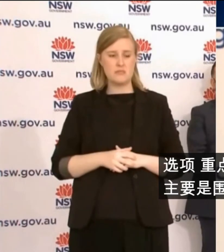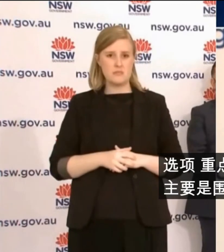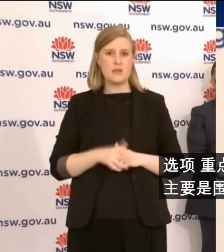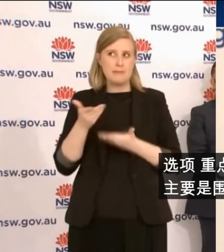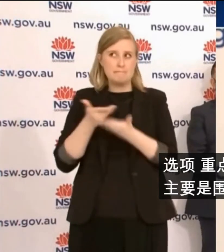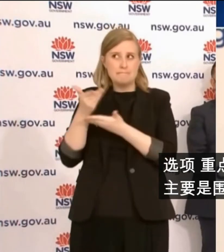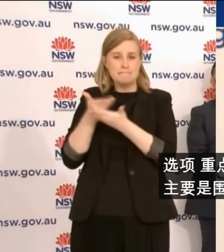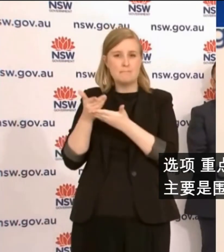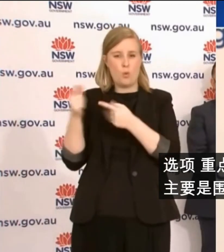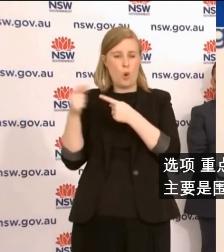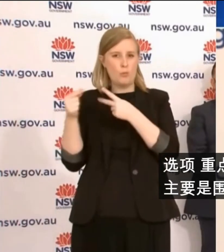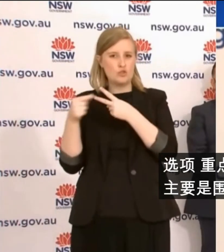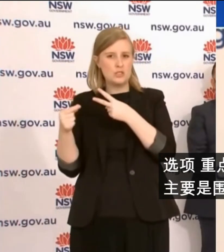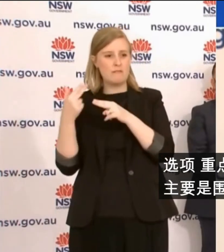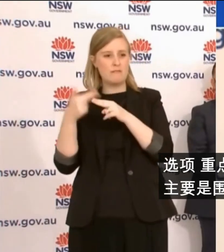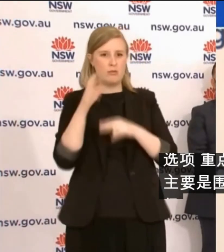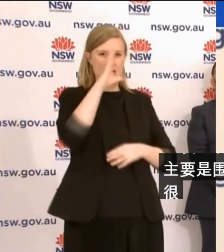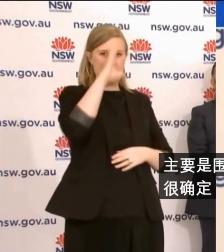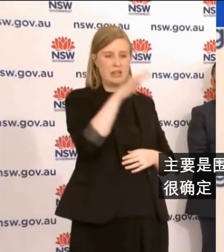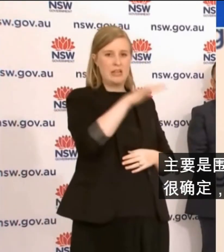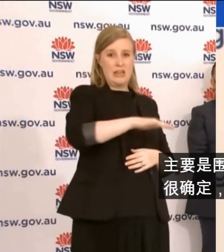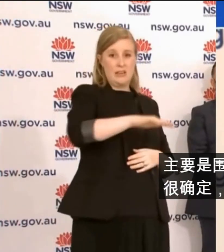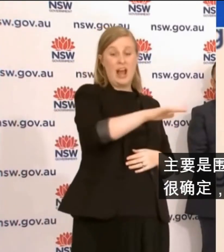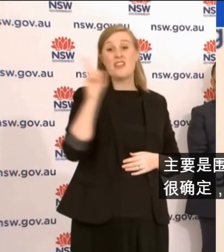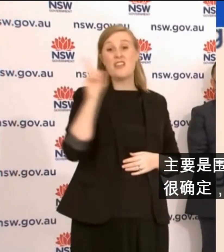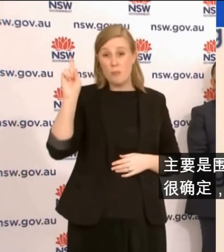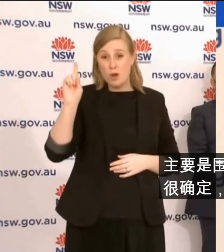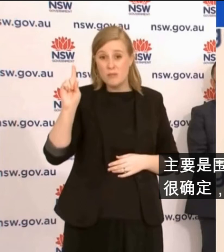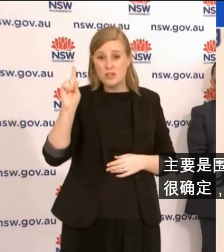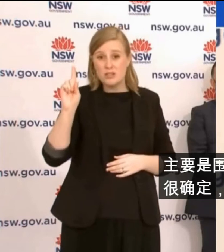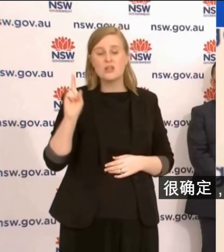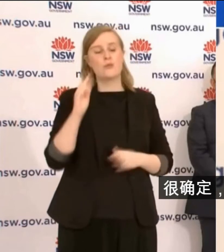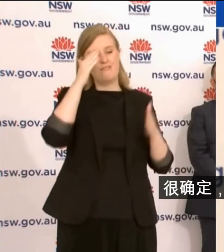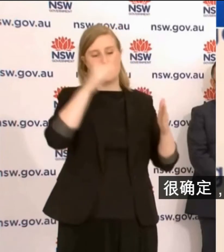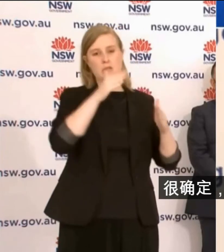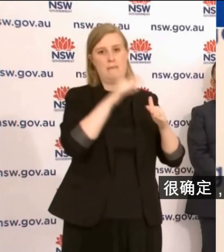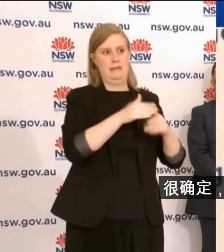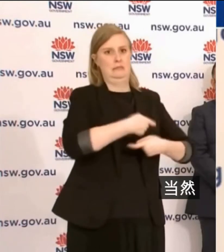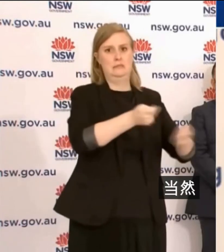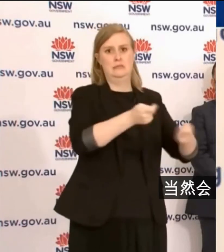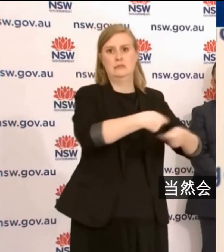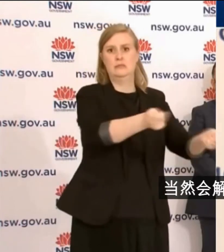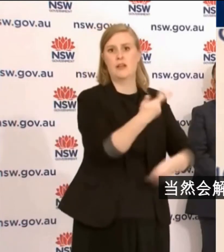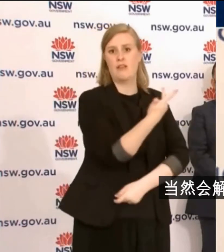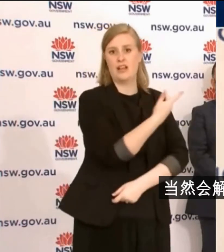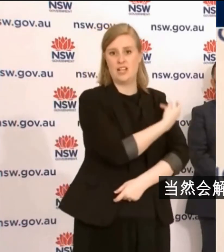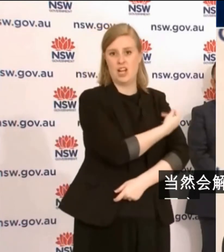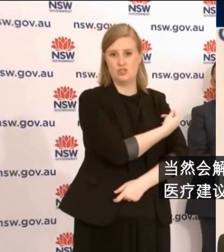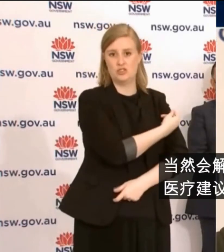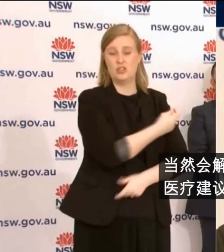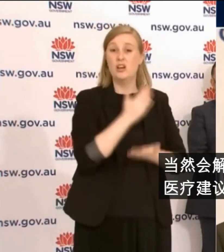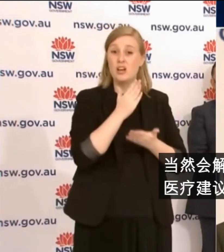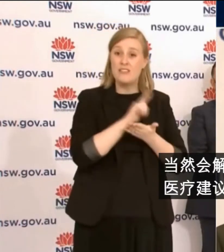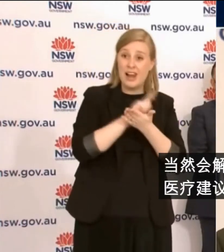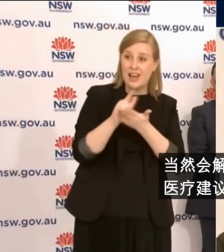primarily around vaccinations, but I'm quite sure that if that's necessary, then of course that will be worked through. But what the